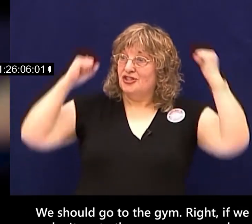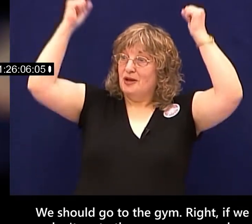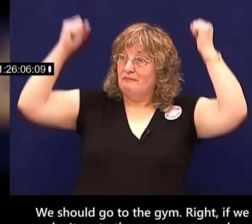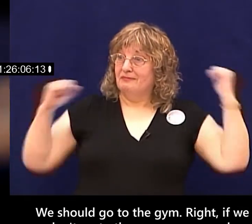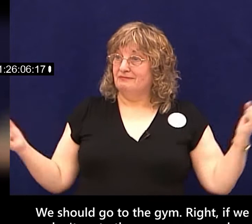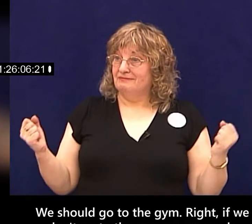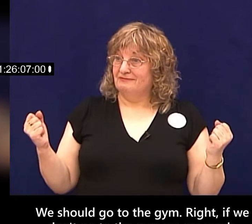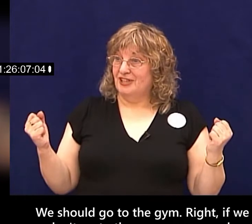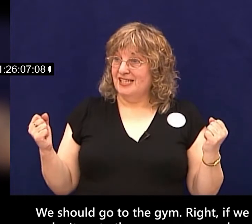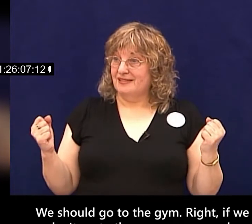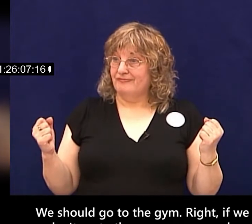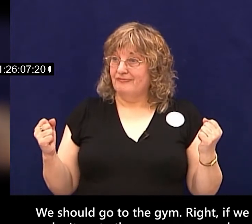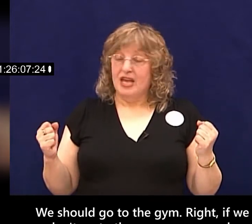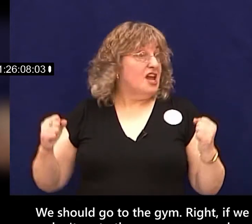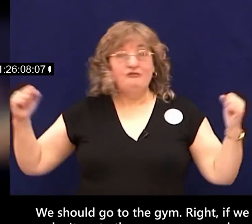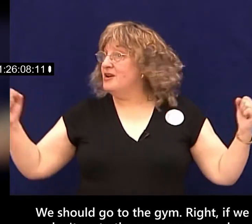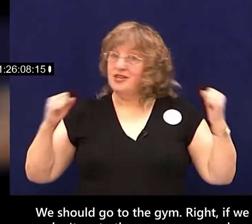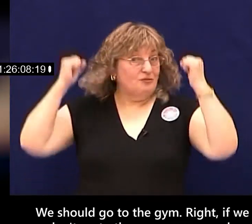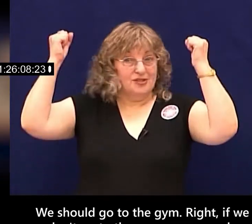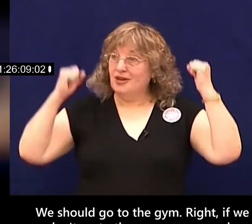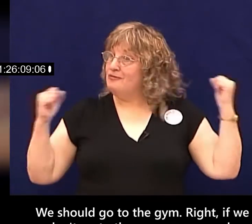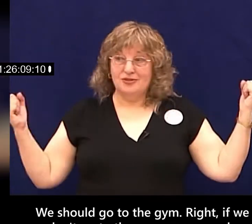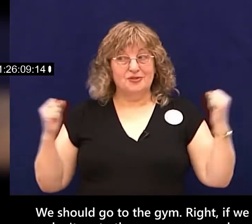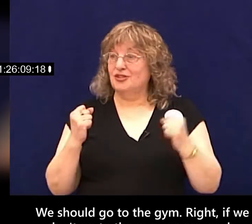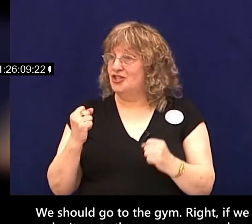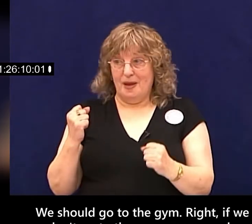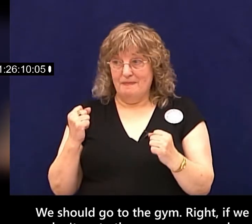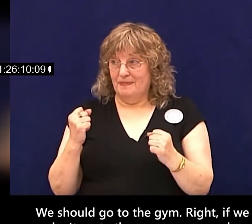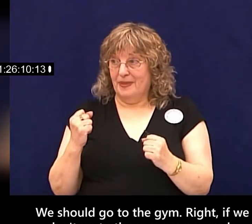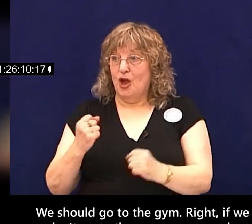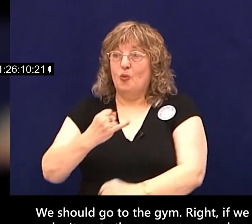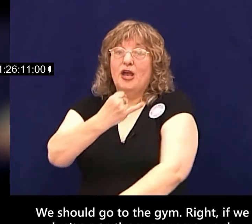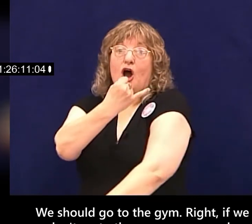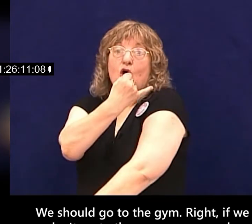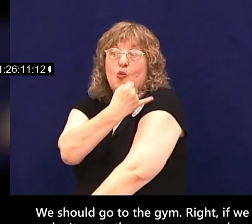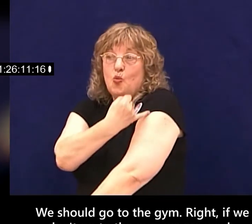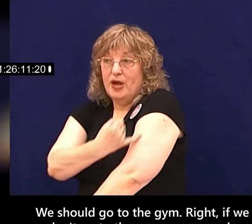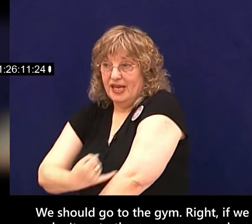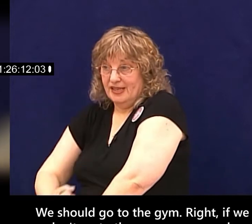gym, right? If we don't go to the gym, we are weak.